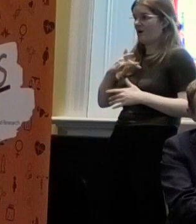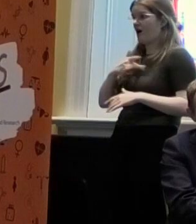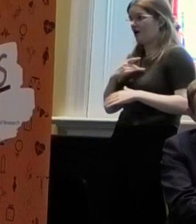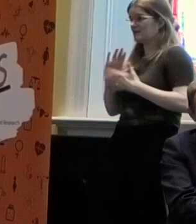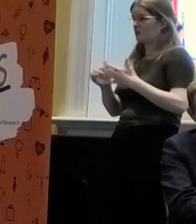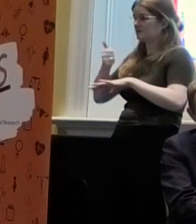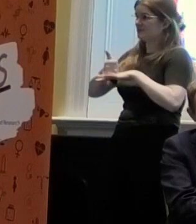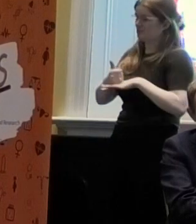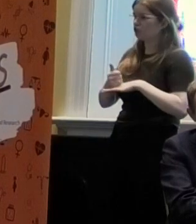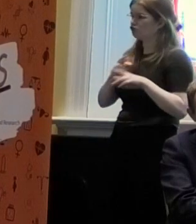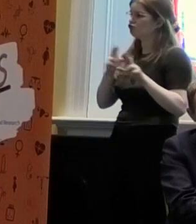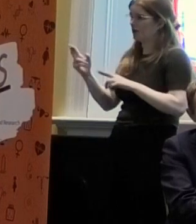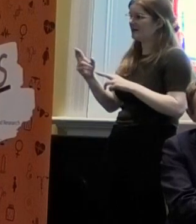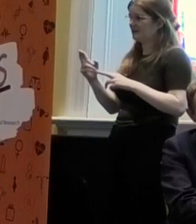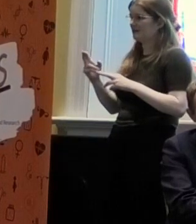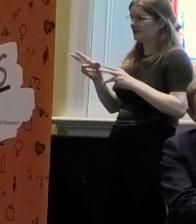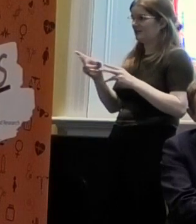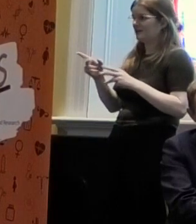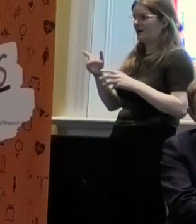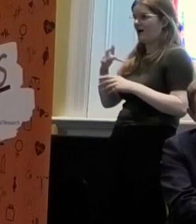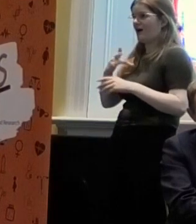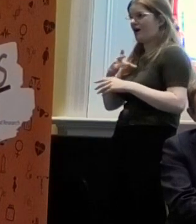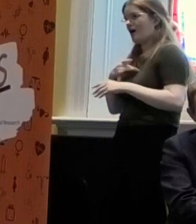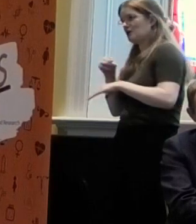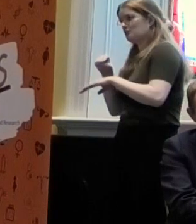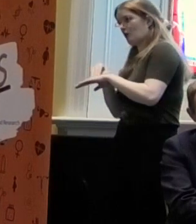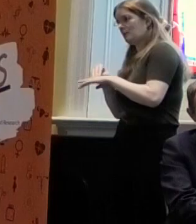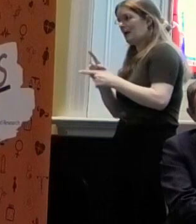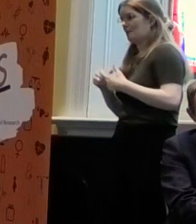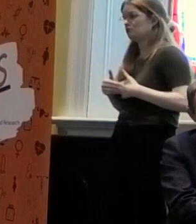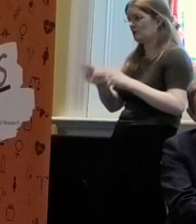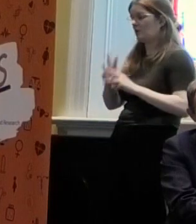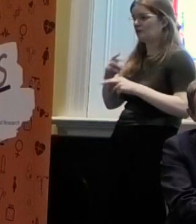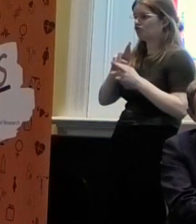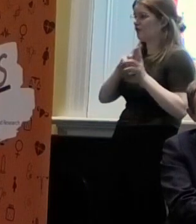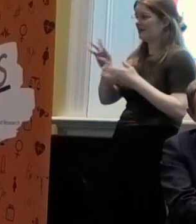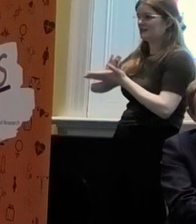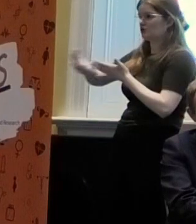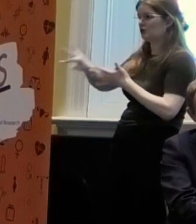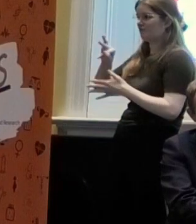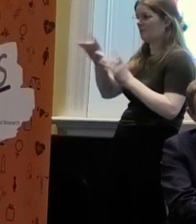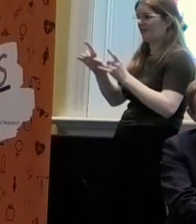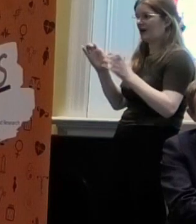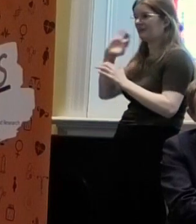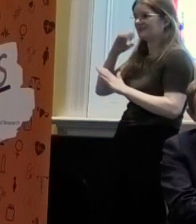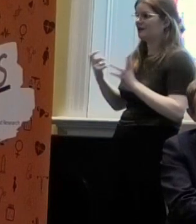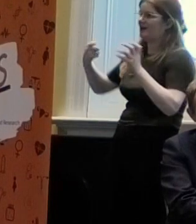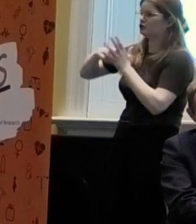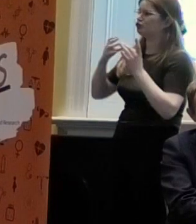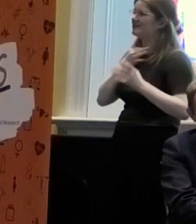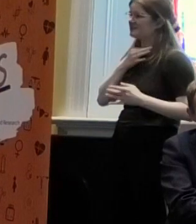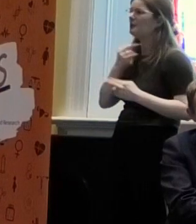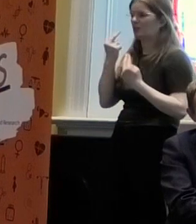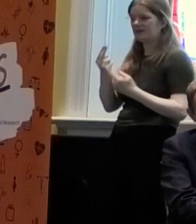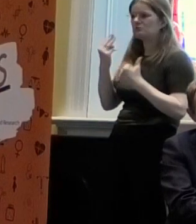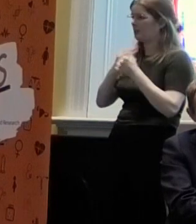up, often those women can be excluded from midwifery-led care because of this additional risk. But I think we need to be looking into the